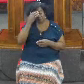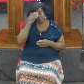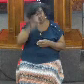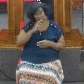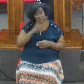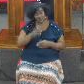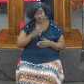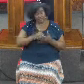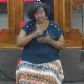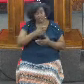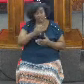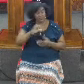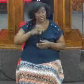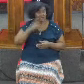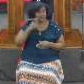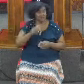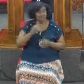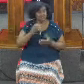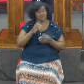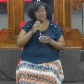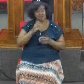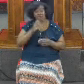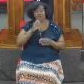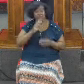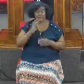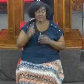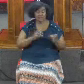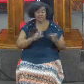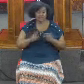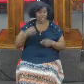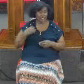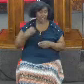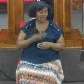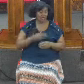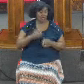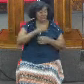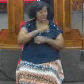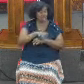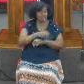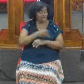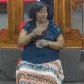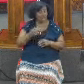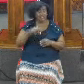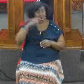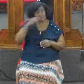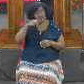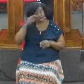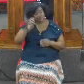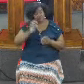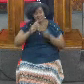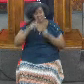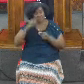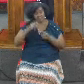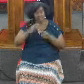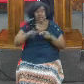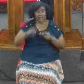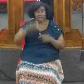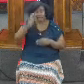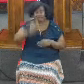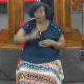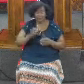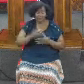you and I have been shunning. We have not been doing our jobs as commanded by God in sharing the